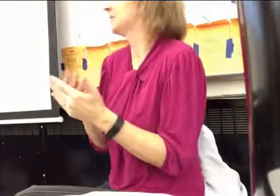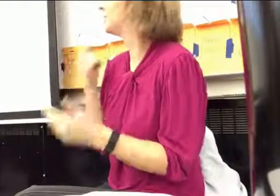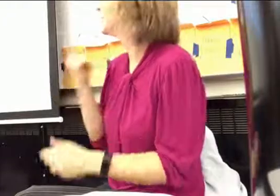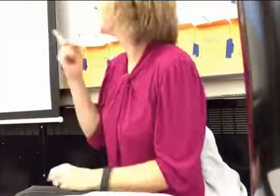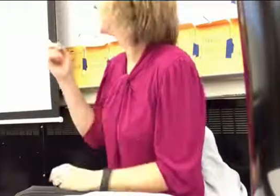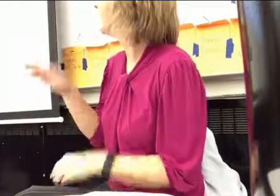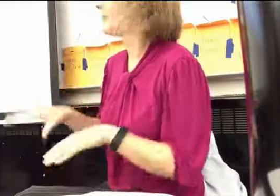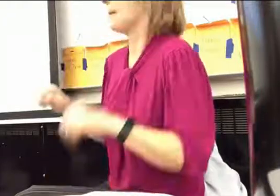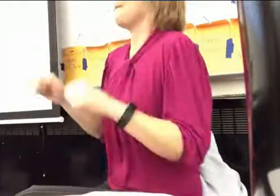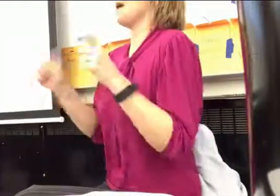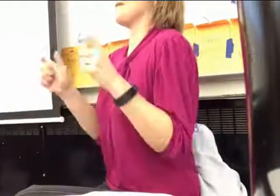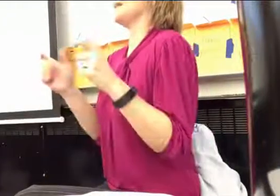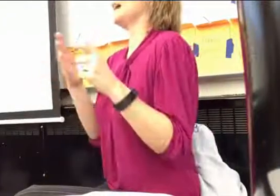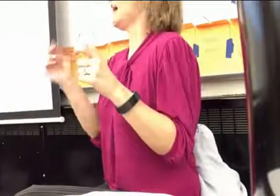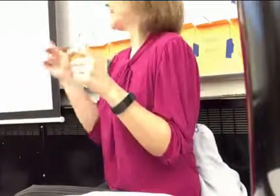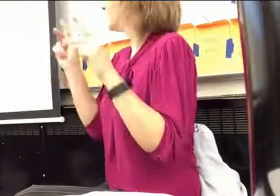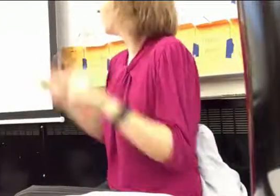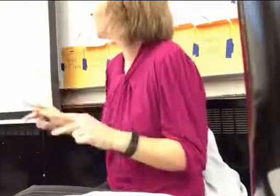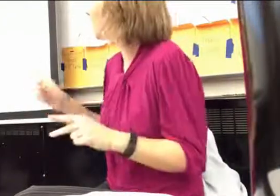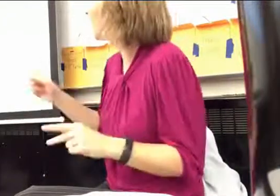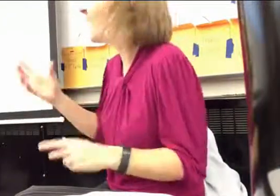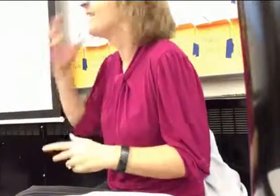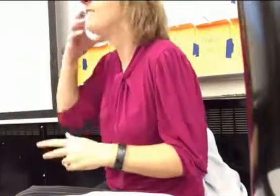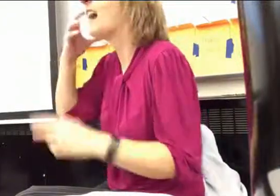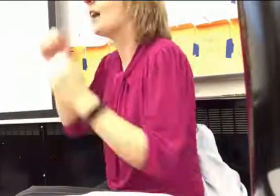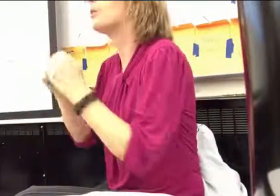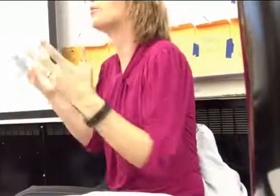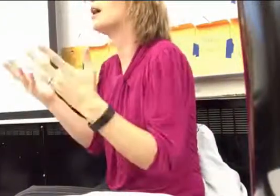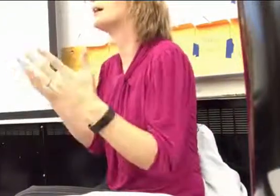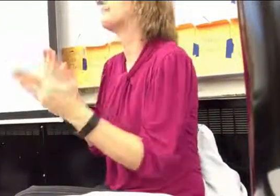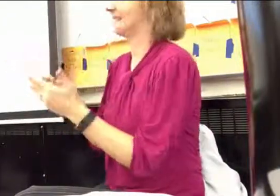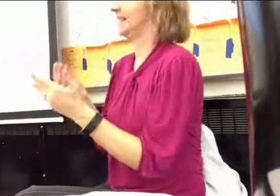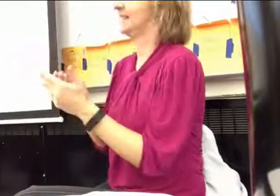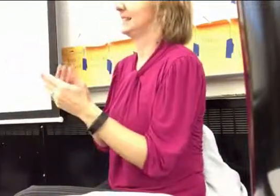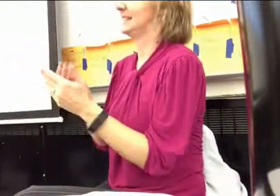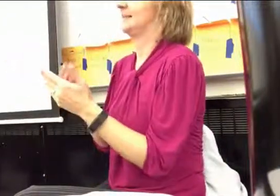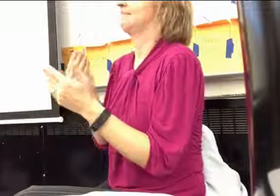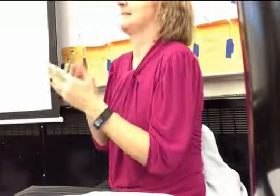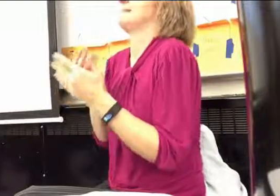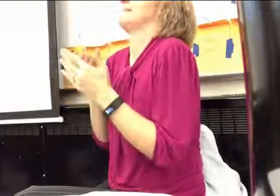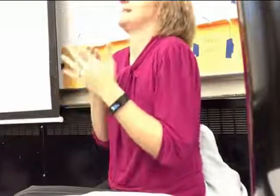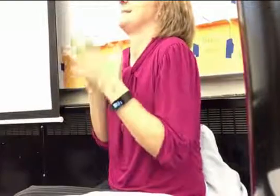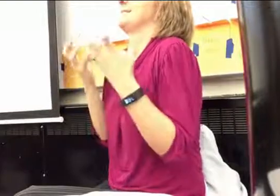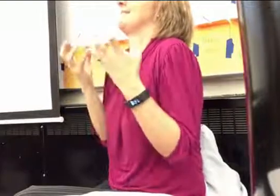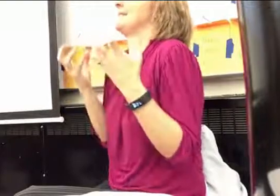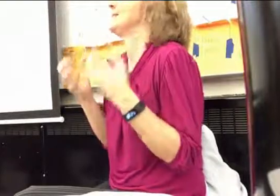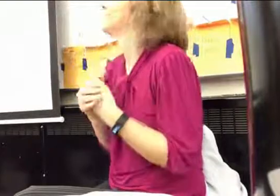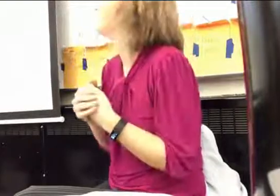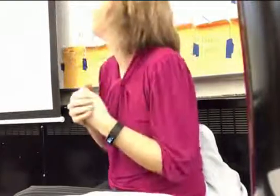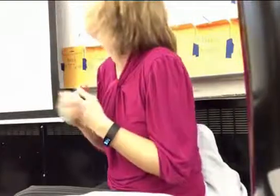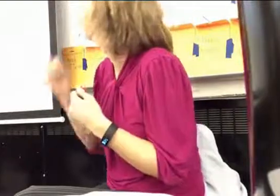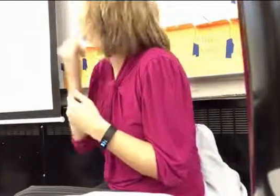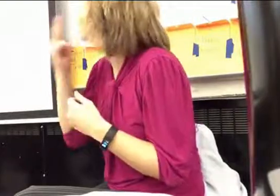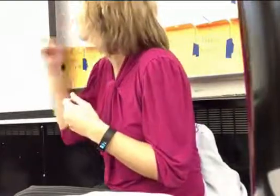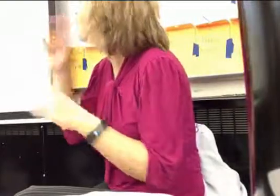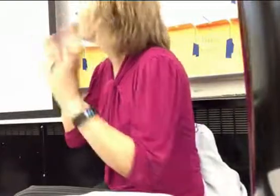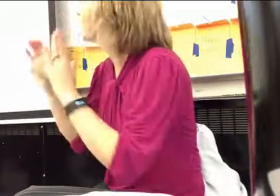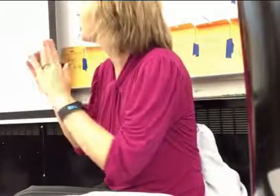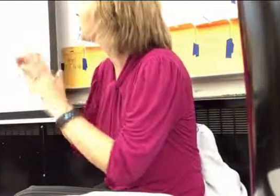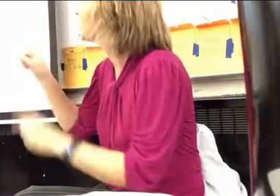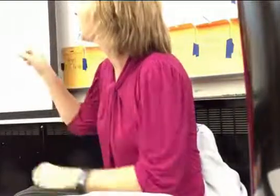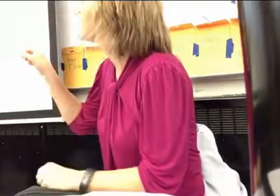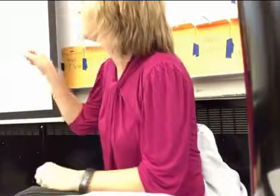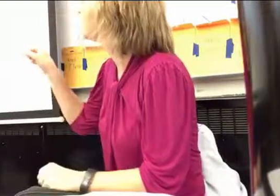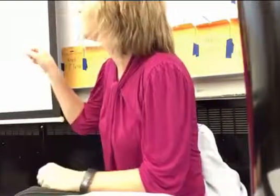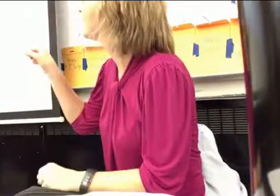have the monopoly, and this person is fat with what? Money, money, money, right? And if you see in pictures like this, so